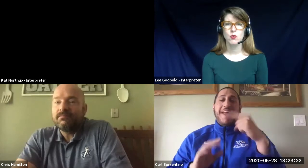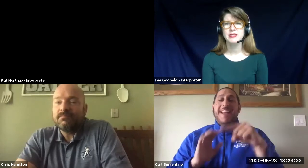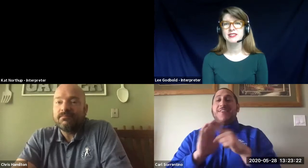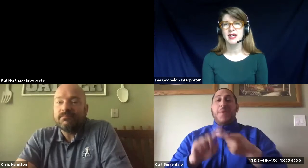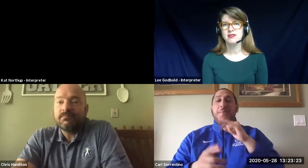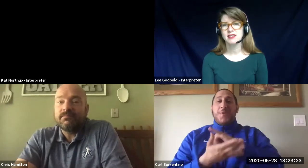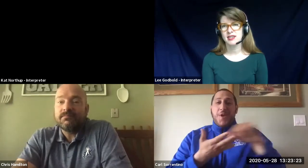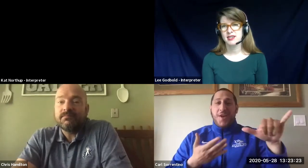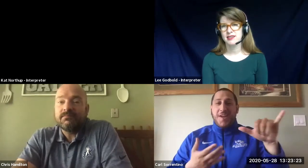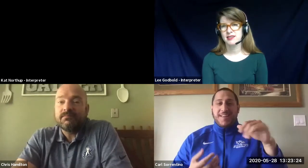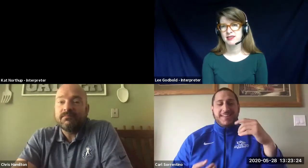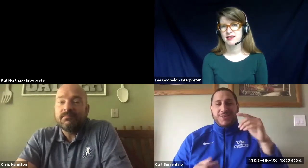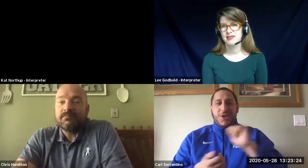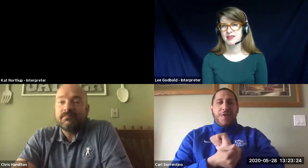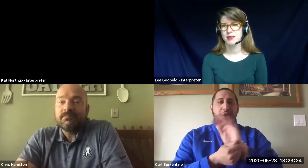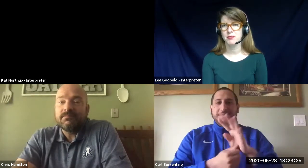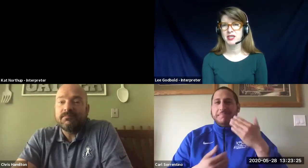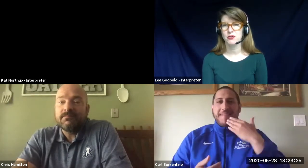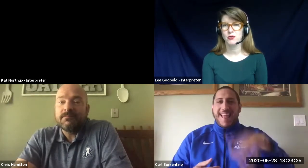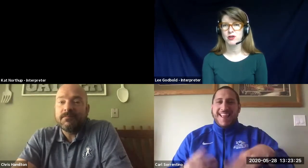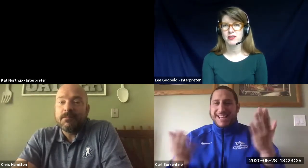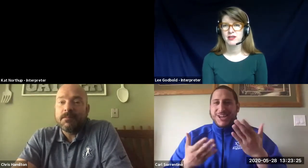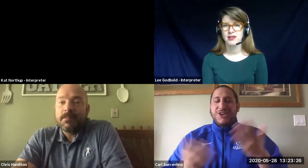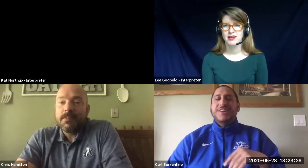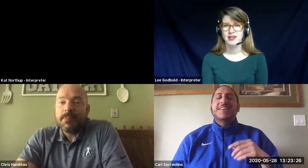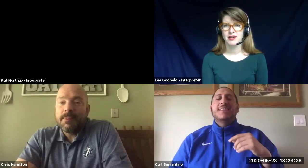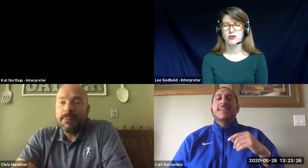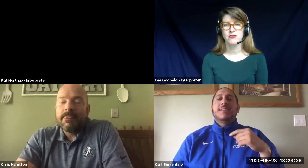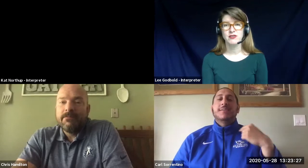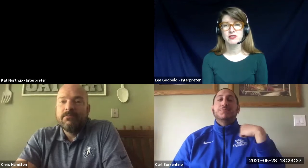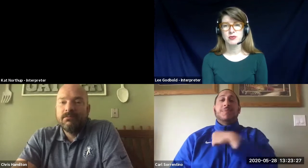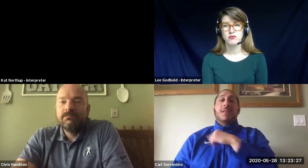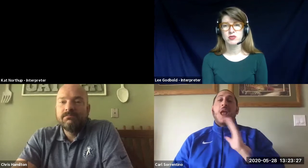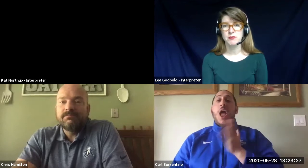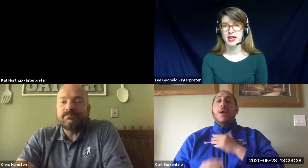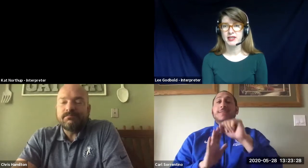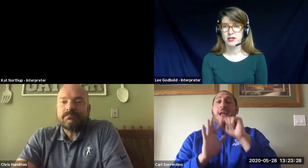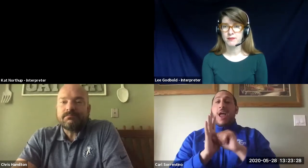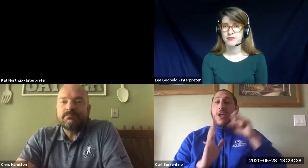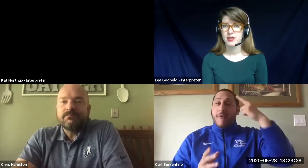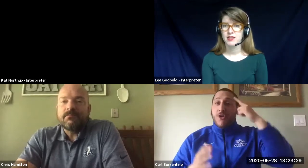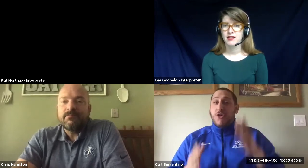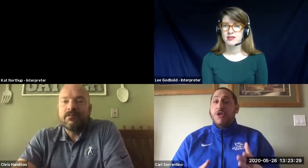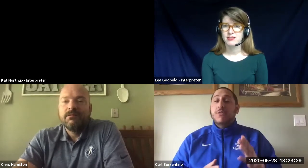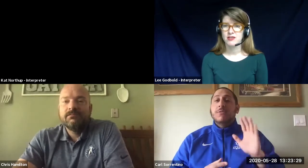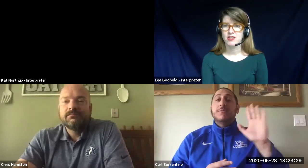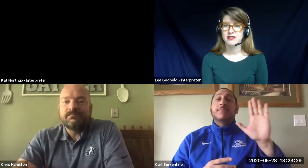One downside about being in New York, coronavirus has been really bad here. And so our